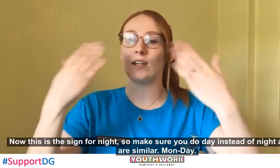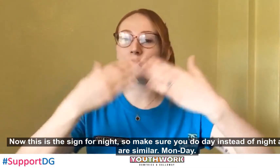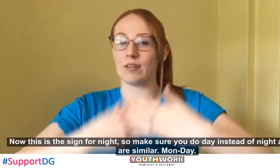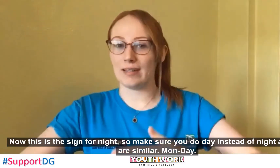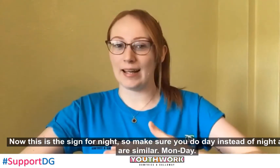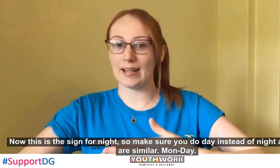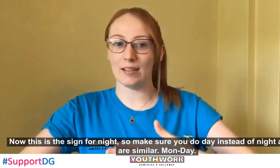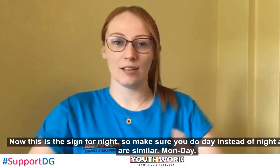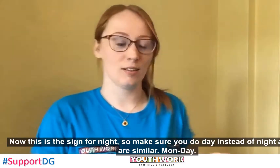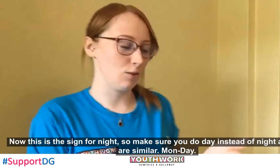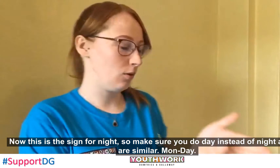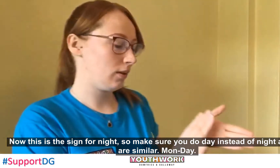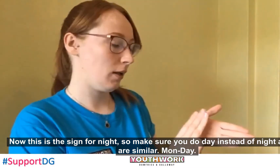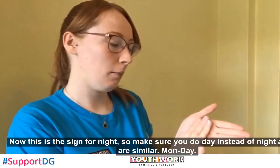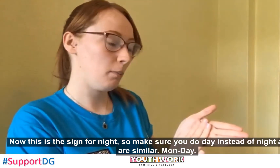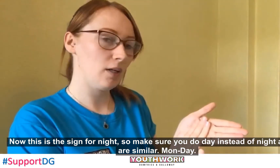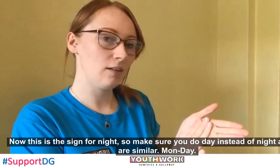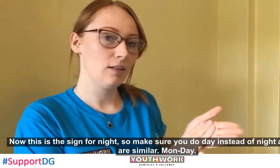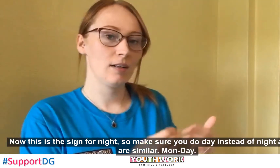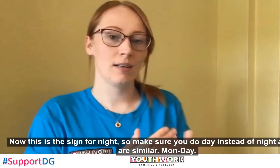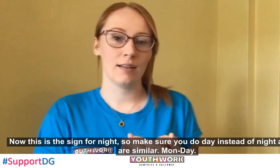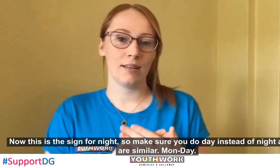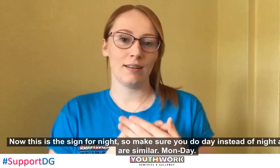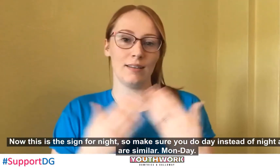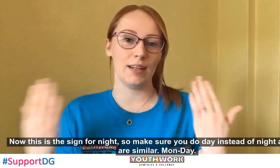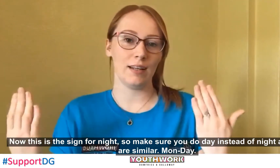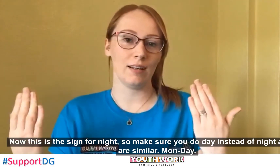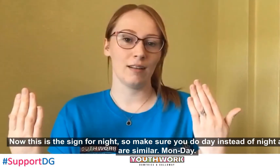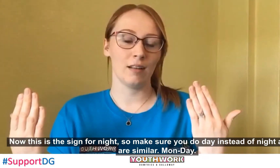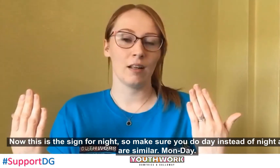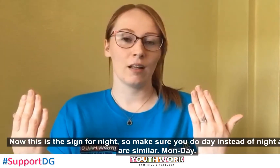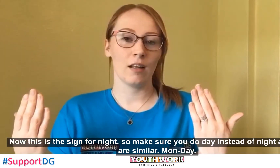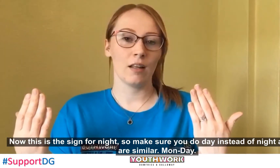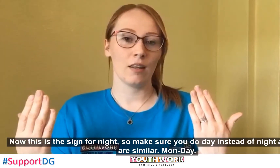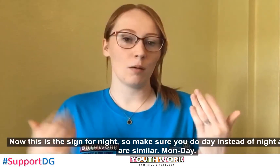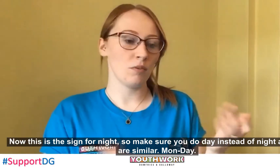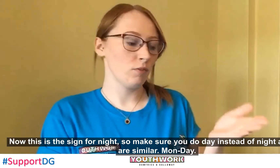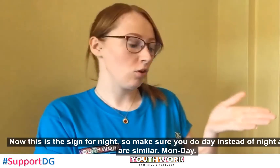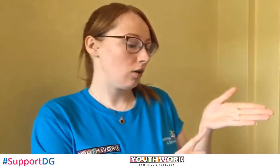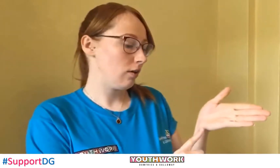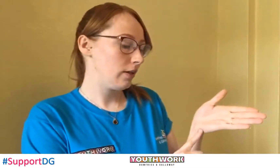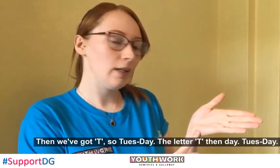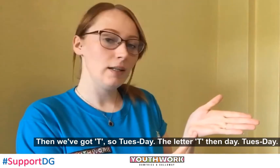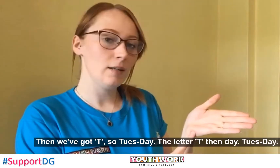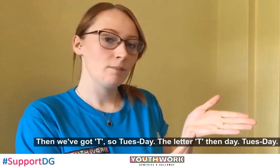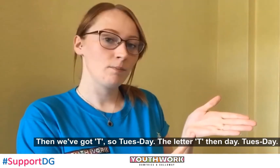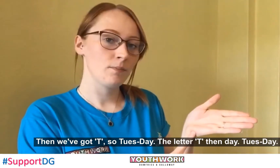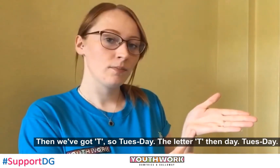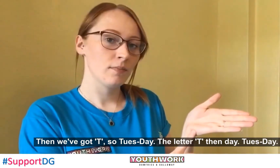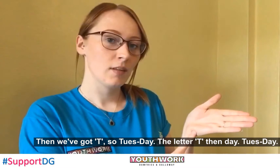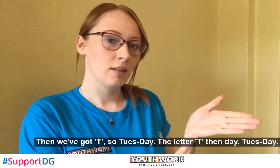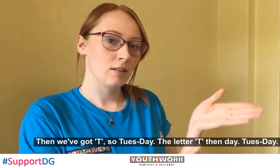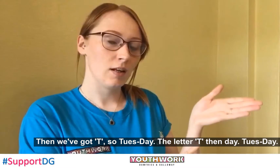of night, so it's Monday. Then we've got T, so that's